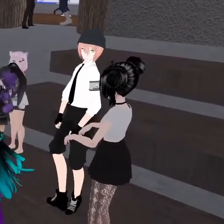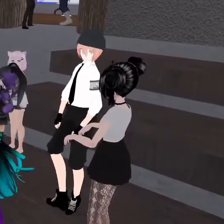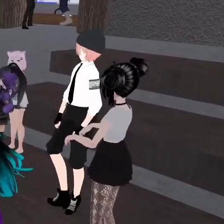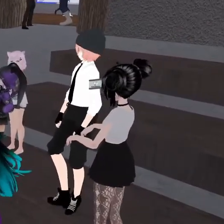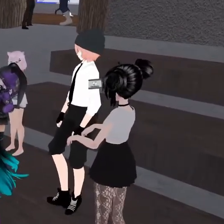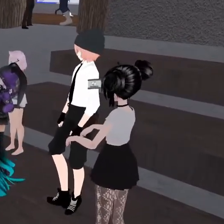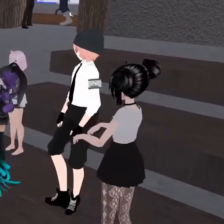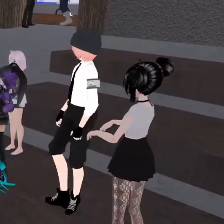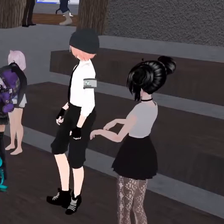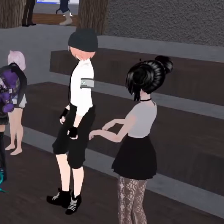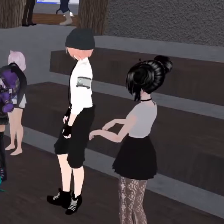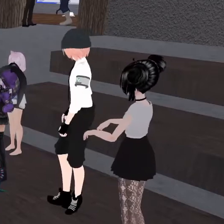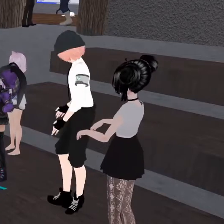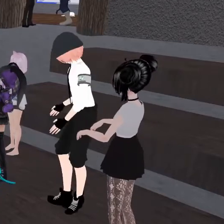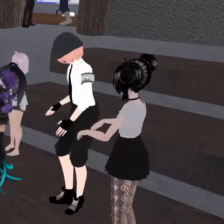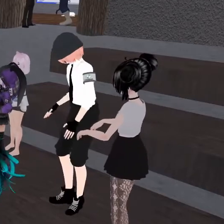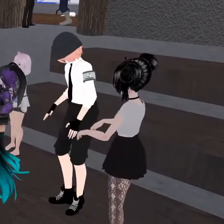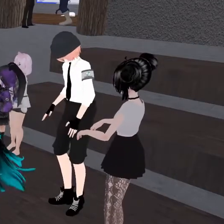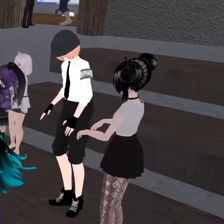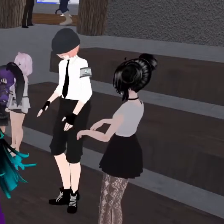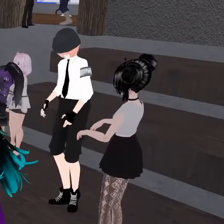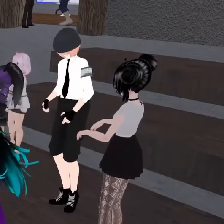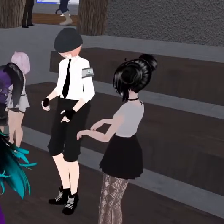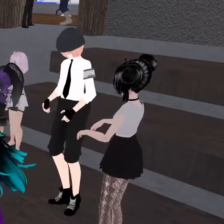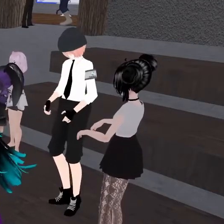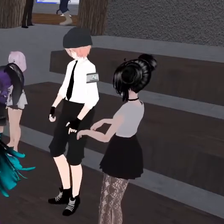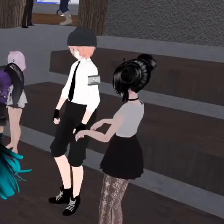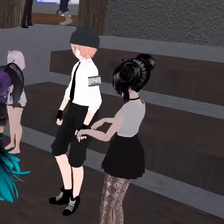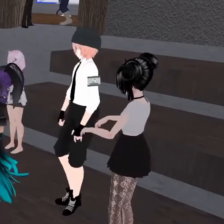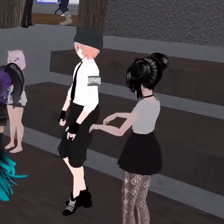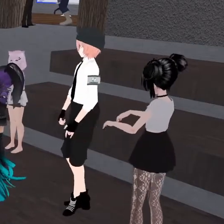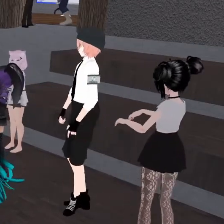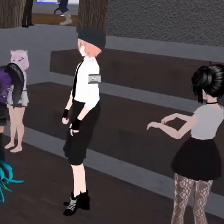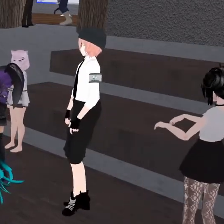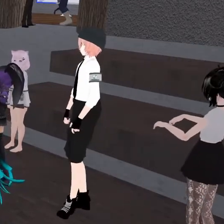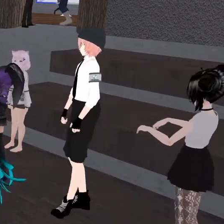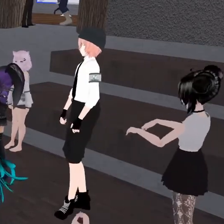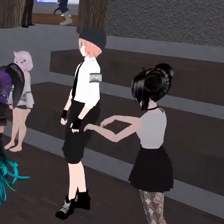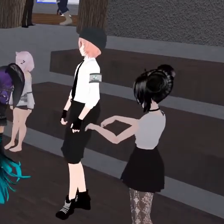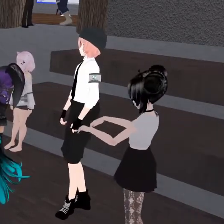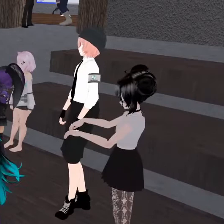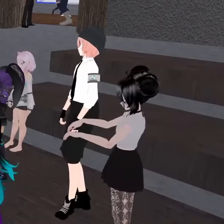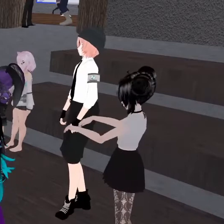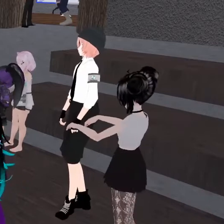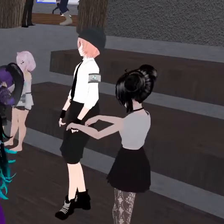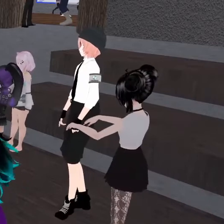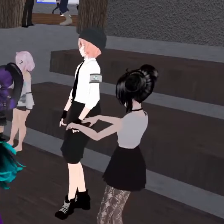have information that you think is super important, you could stand up there and be like, hey, it's a birthday party, and then start. It's whatever you guys want. Yeah. I'm kinda useless. Yeah, but you okay. would do